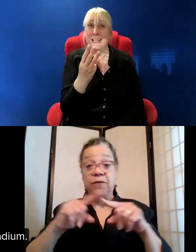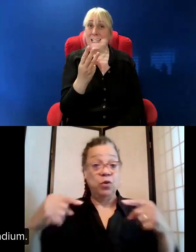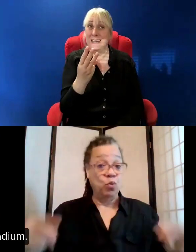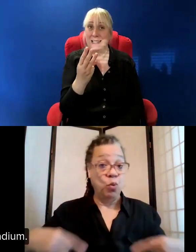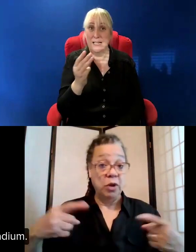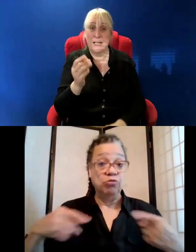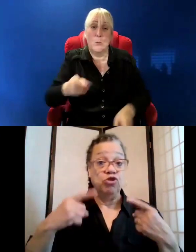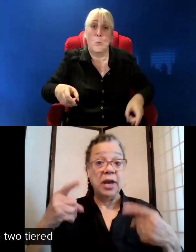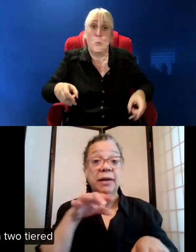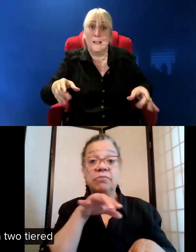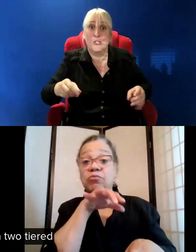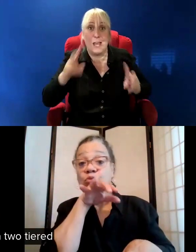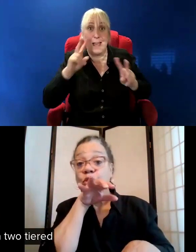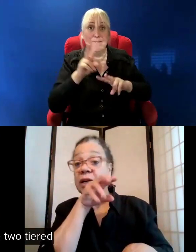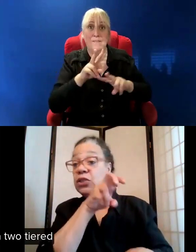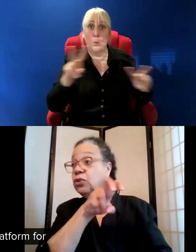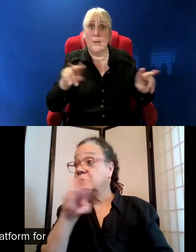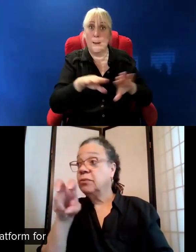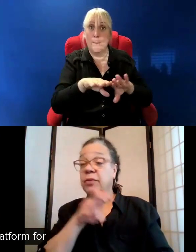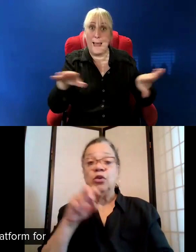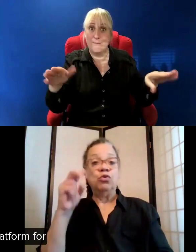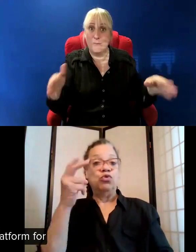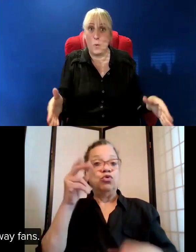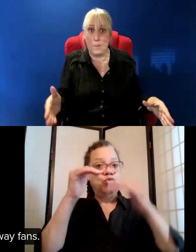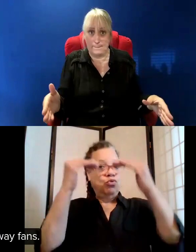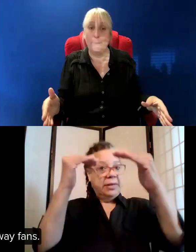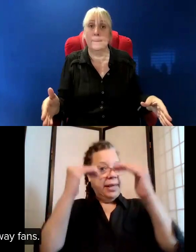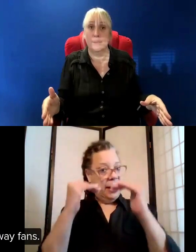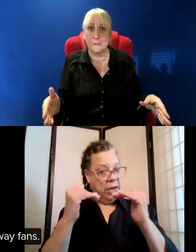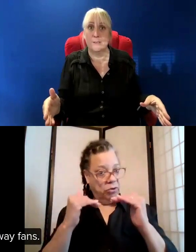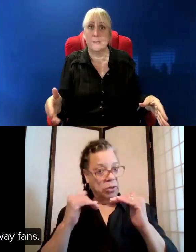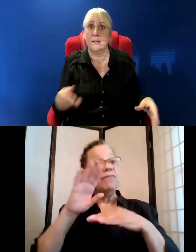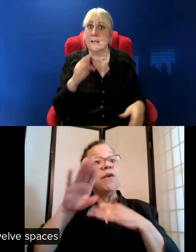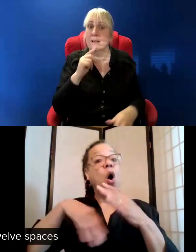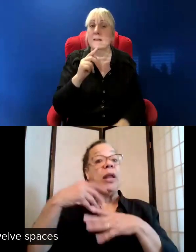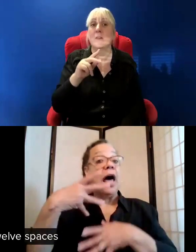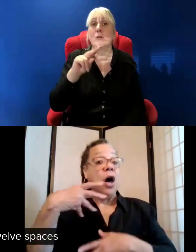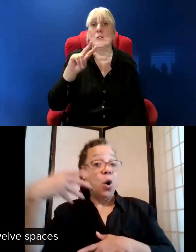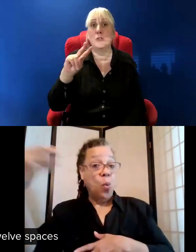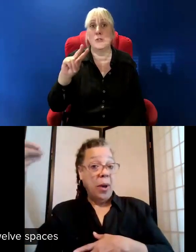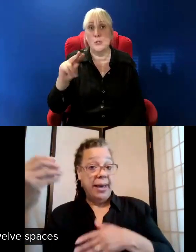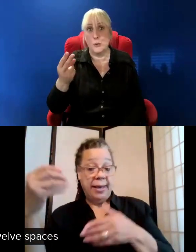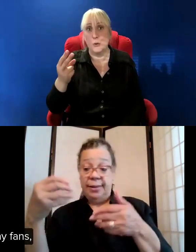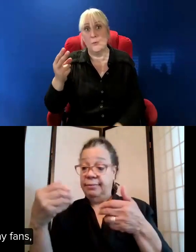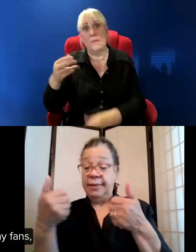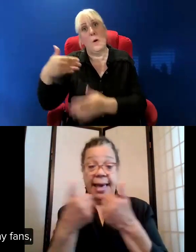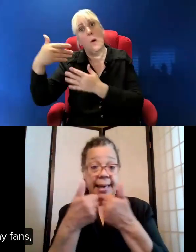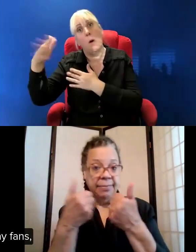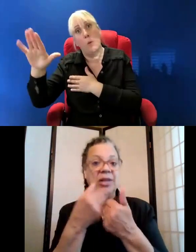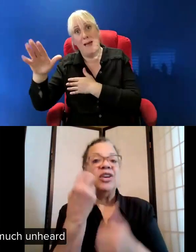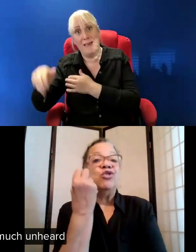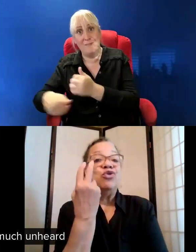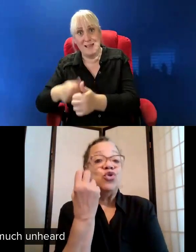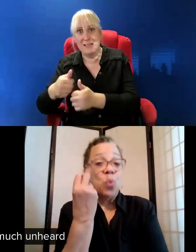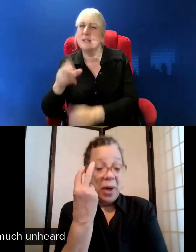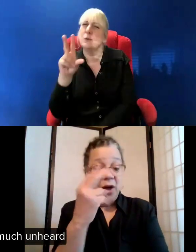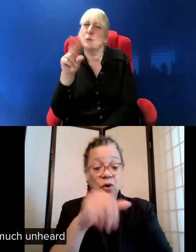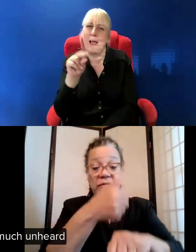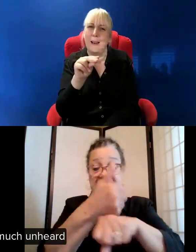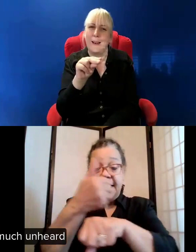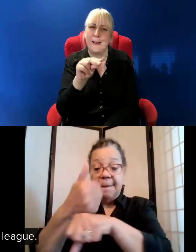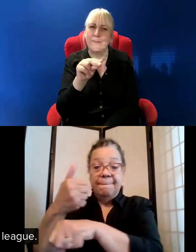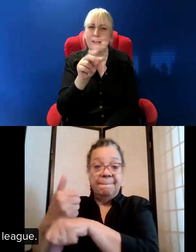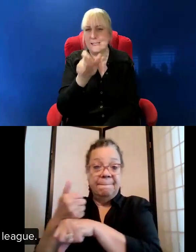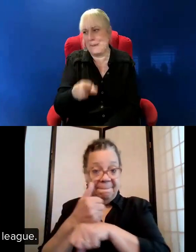the stadium. We've got a 2-tiered viewing platform for all our away fans. We've got 12 spaces for away fans, which is very